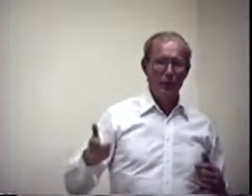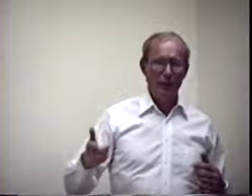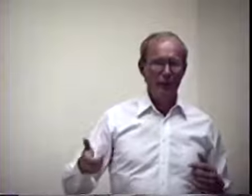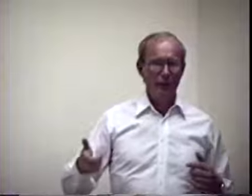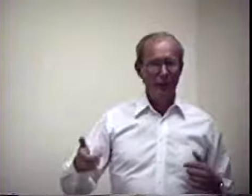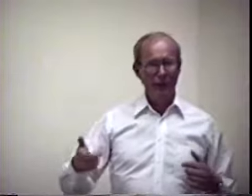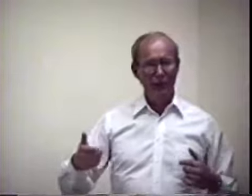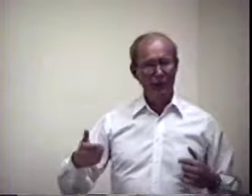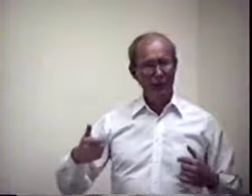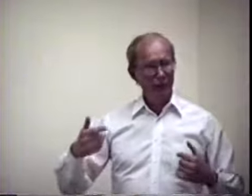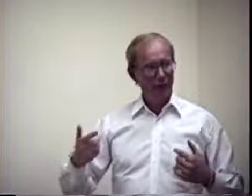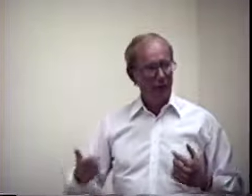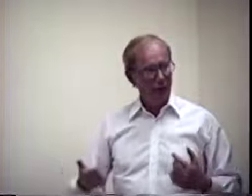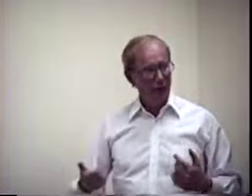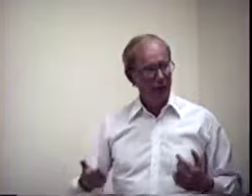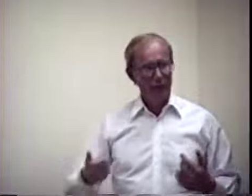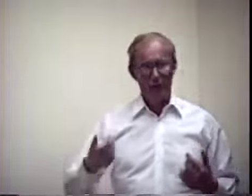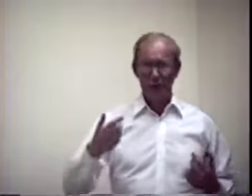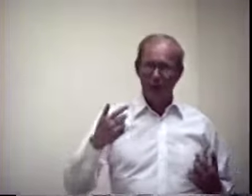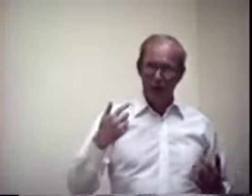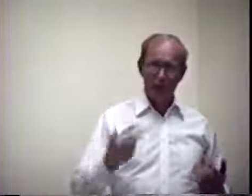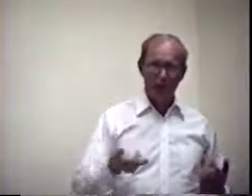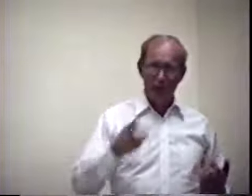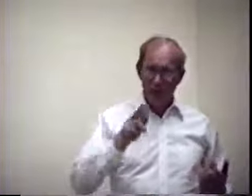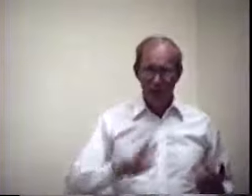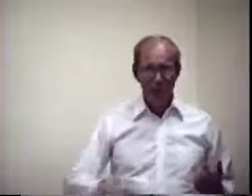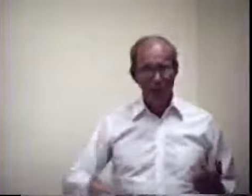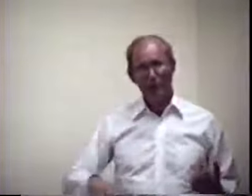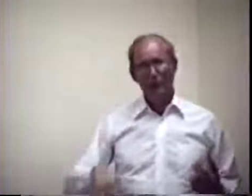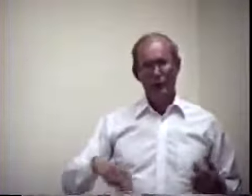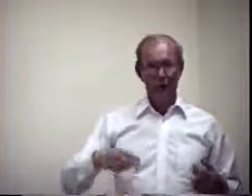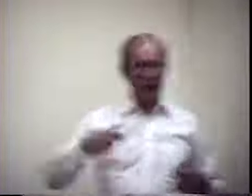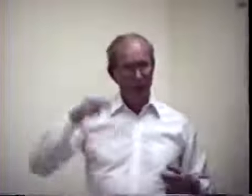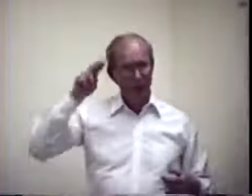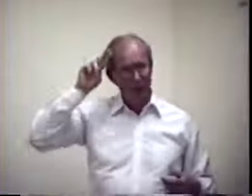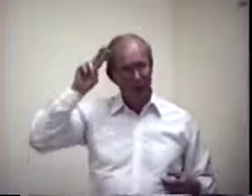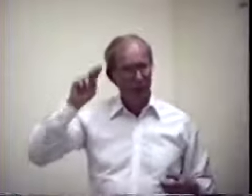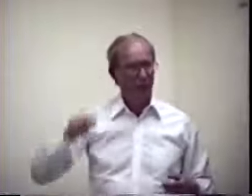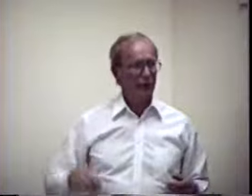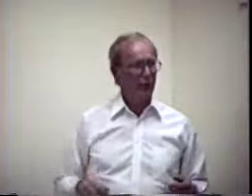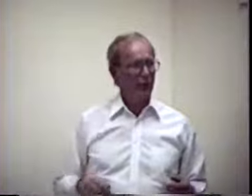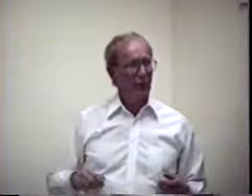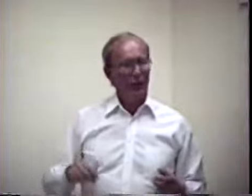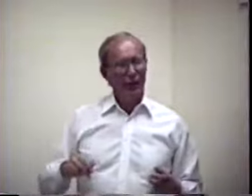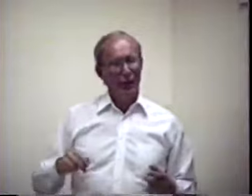mind, instead of, like the first class, just, you know, the sign for the dog was this and the wolf was such.